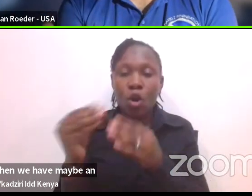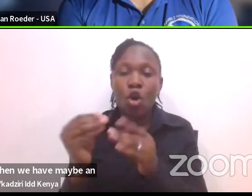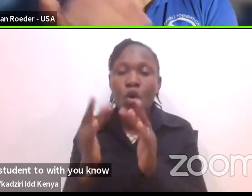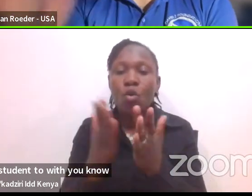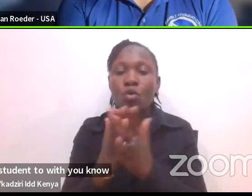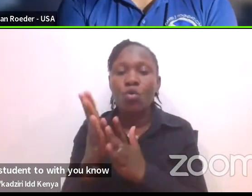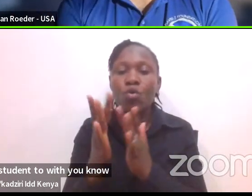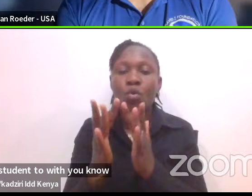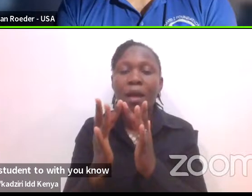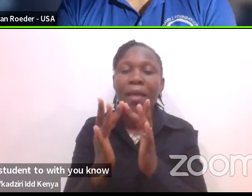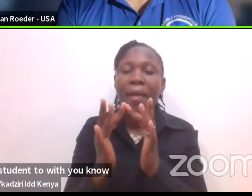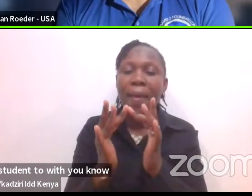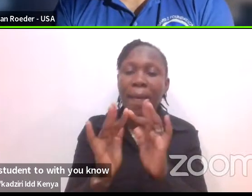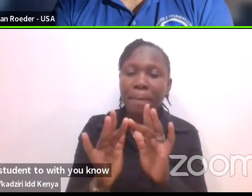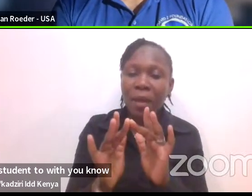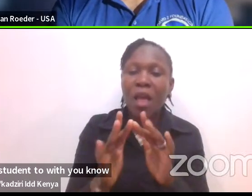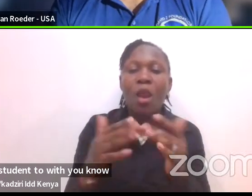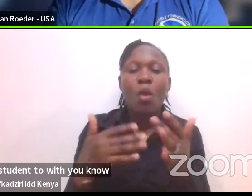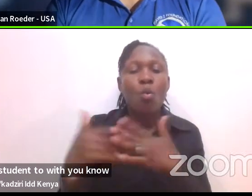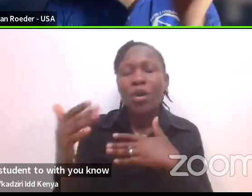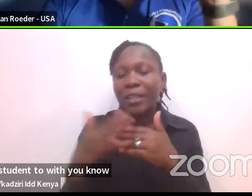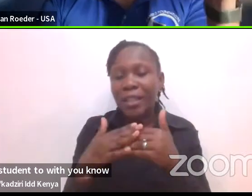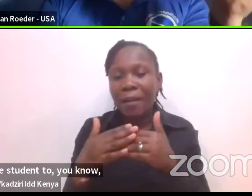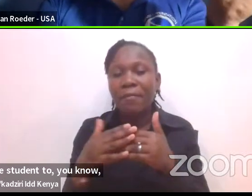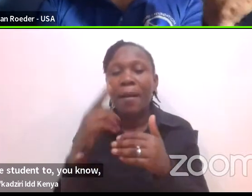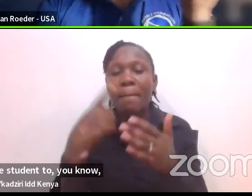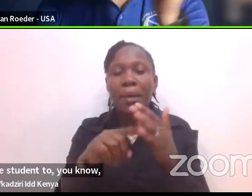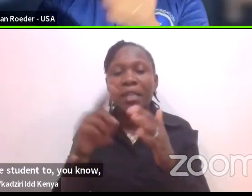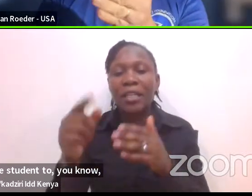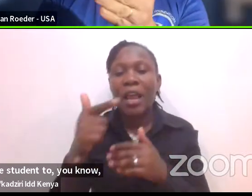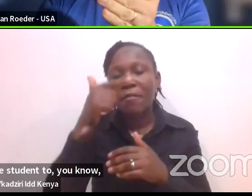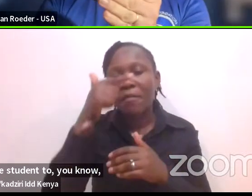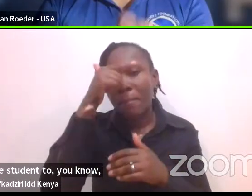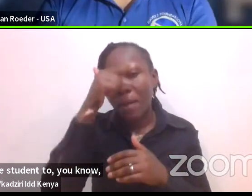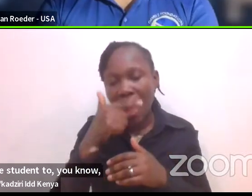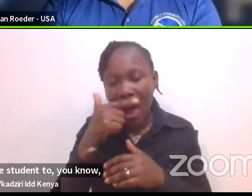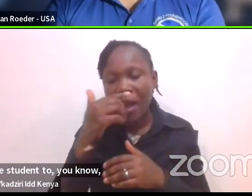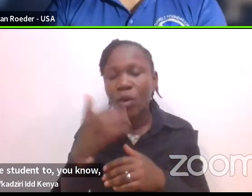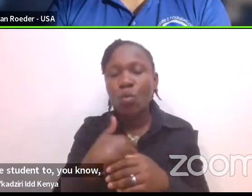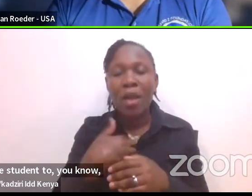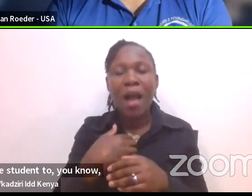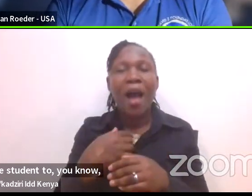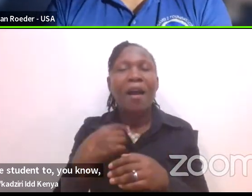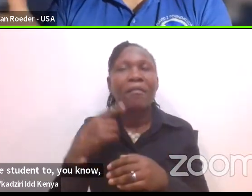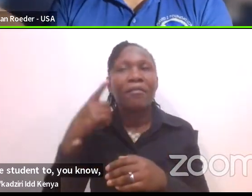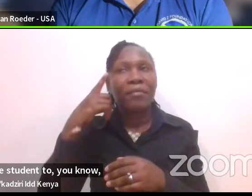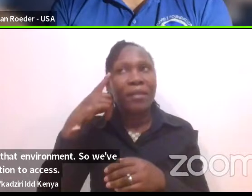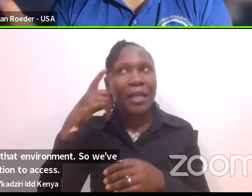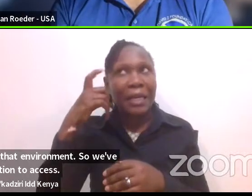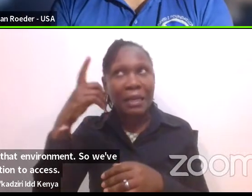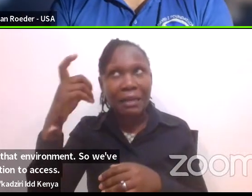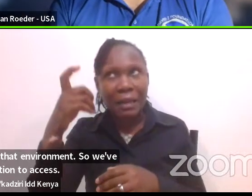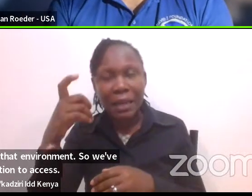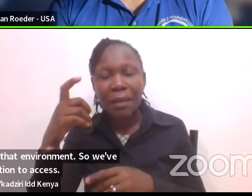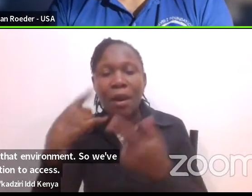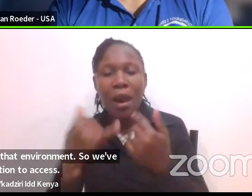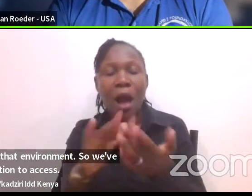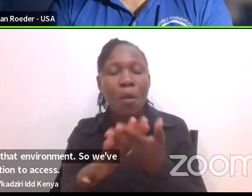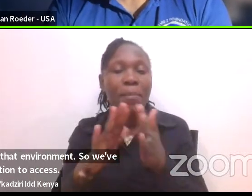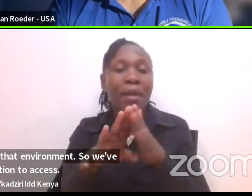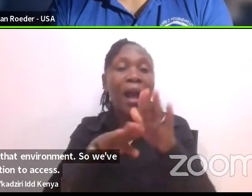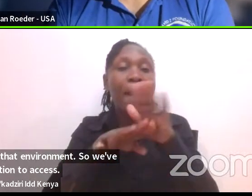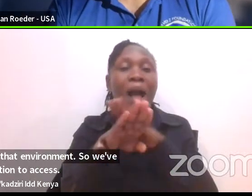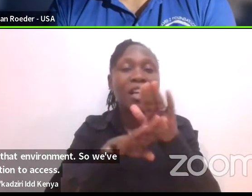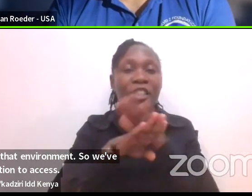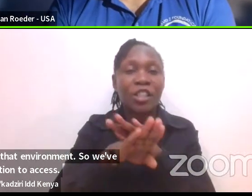being blind, still have access to that environment. So we've gone from aspiration to access. And then our agency is, hey,